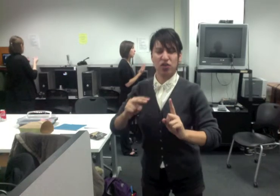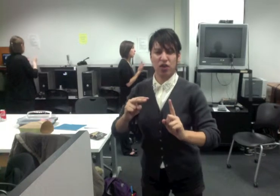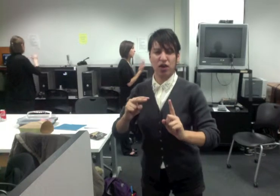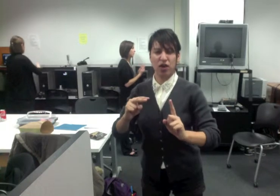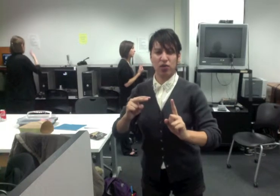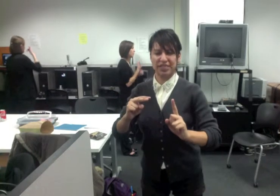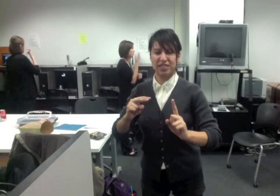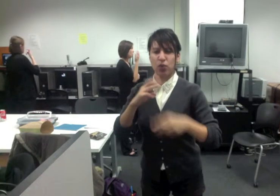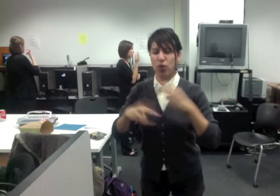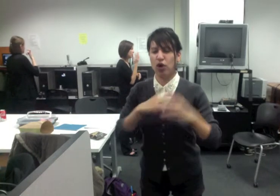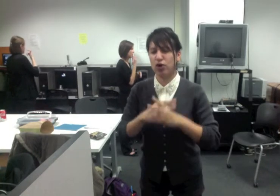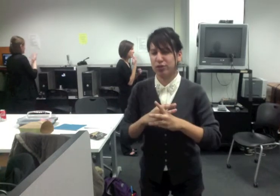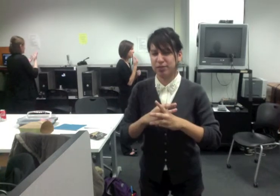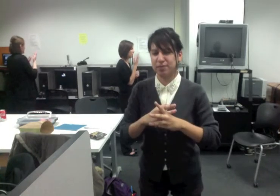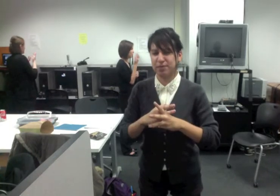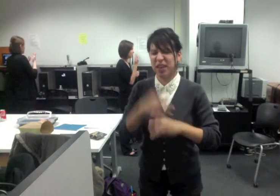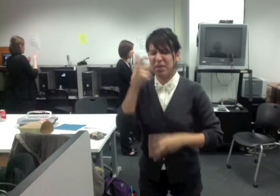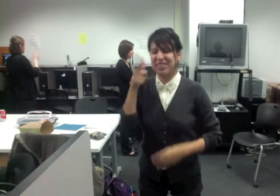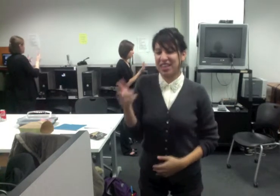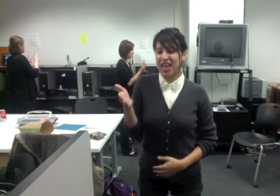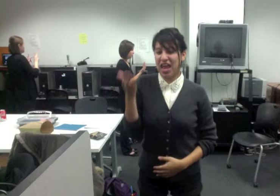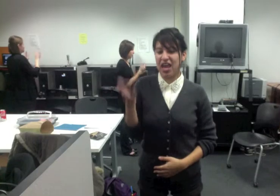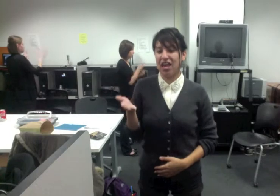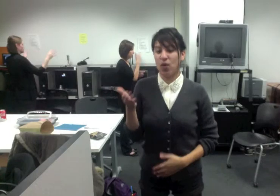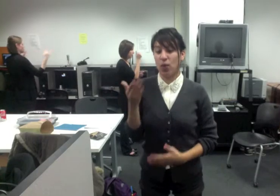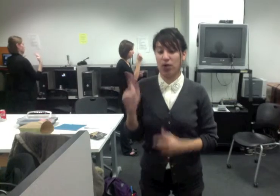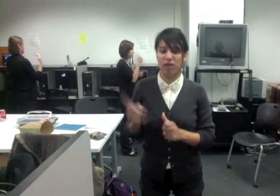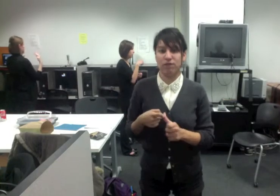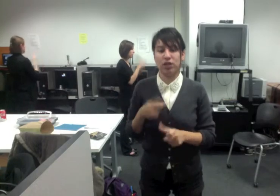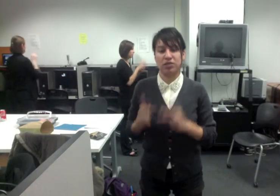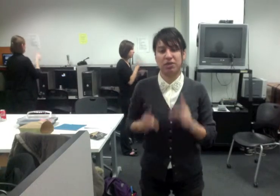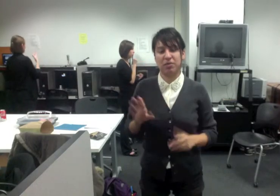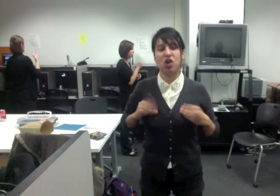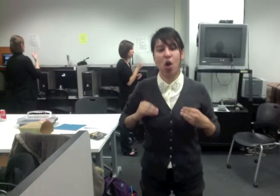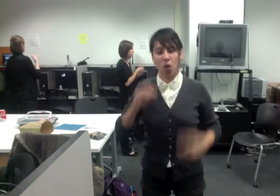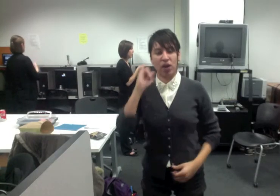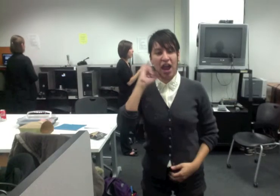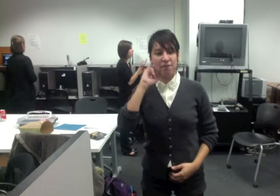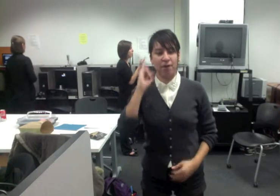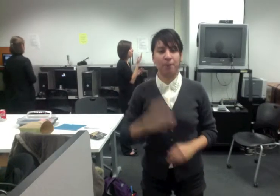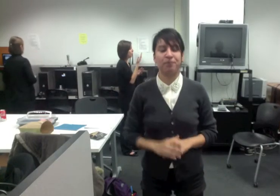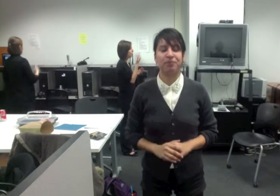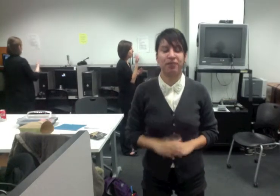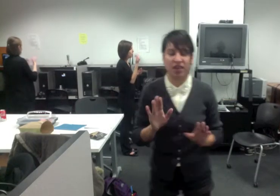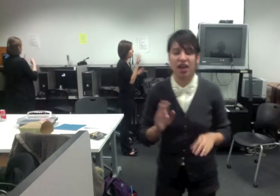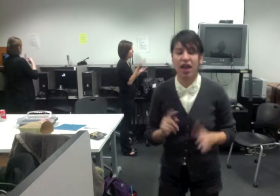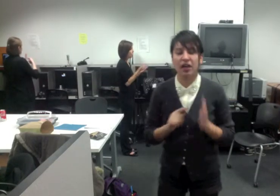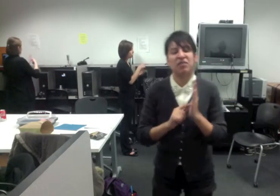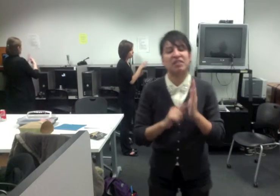what you do, they buy why you do it. So let me give you a famous example, a famous failure and a famous success of the law of diffusion of